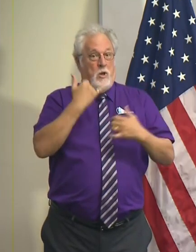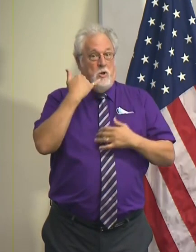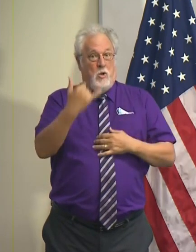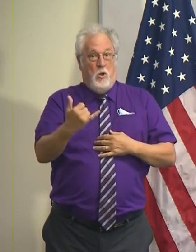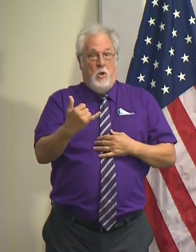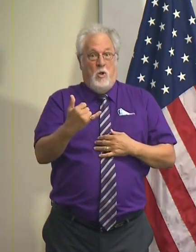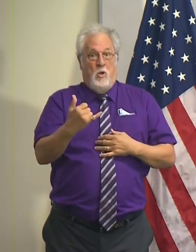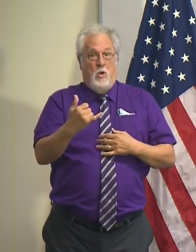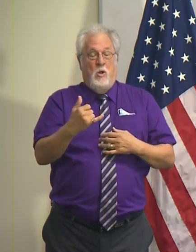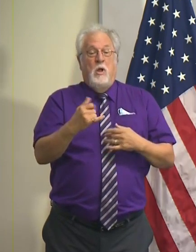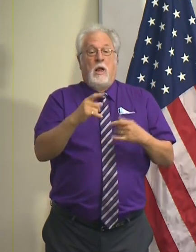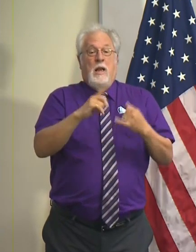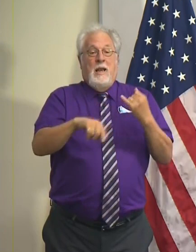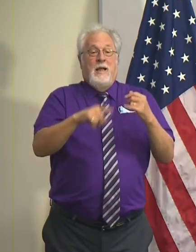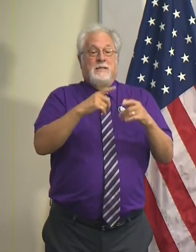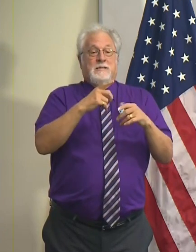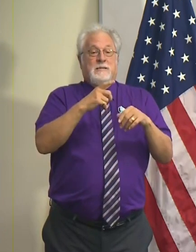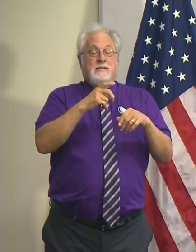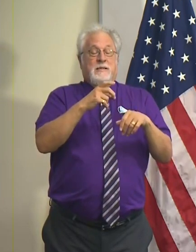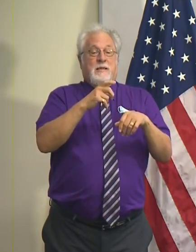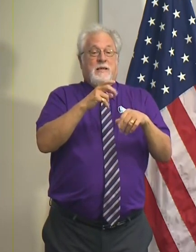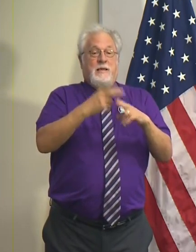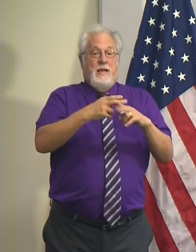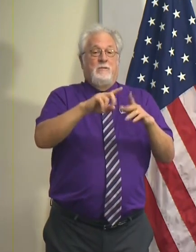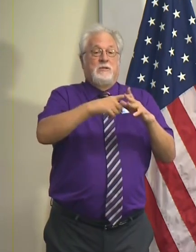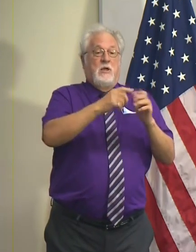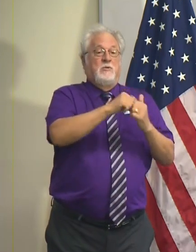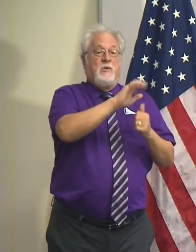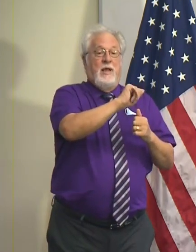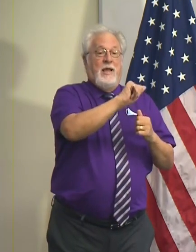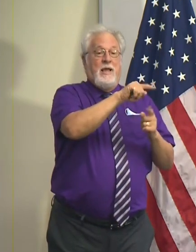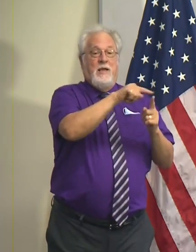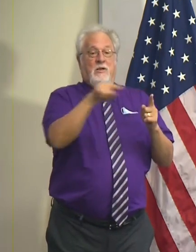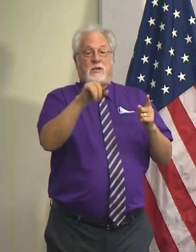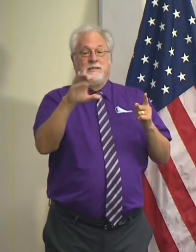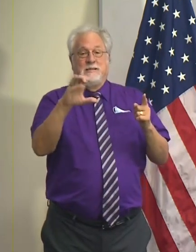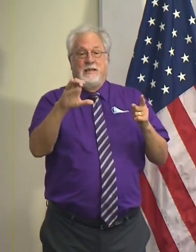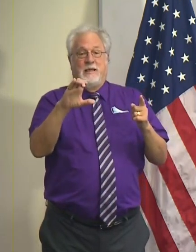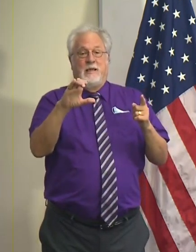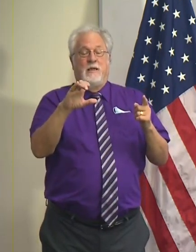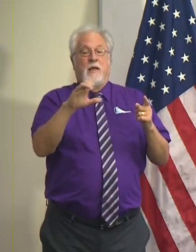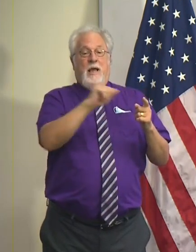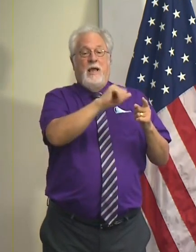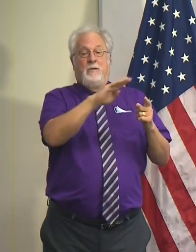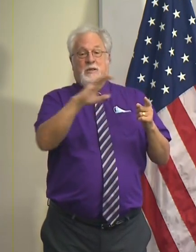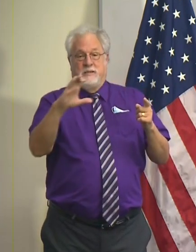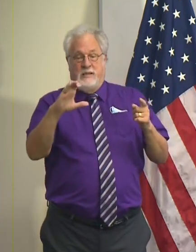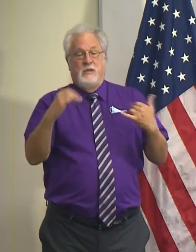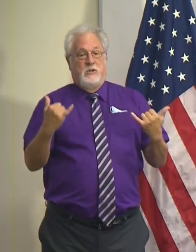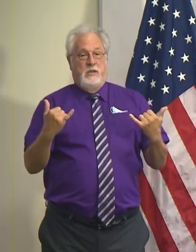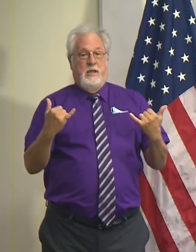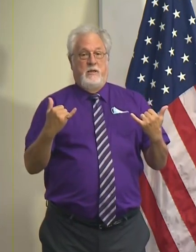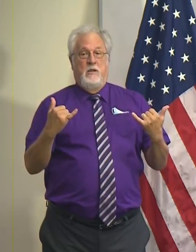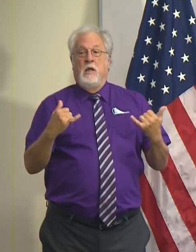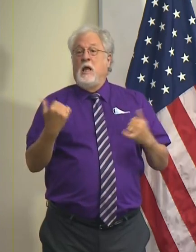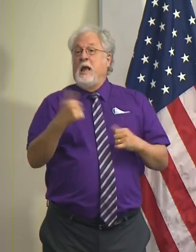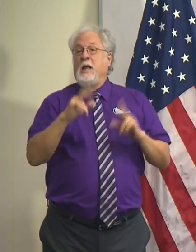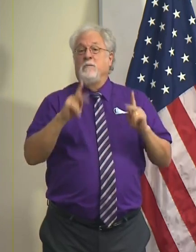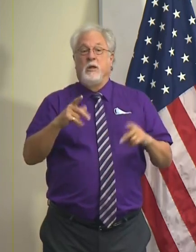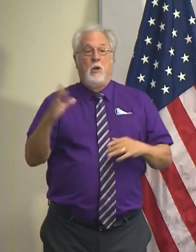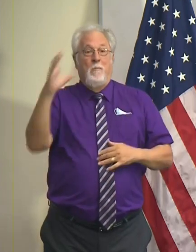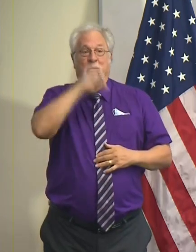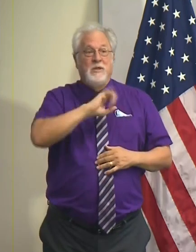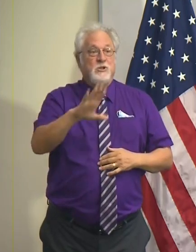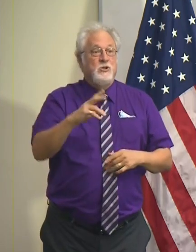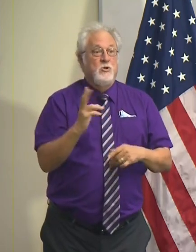in, if their last name is between starts with the letters A, B, or C, today is your day. Anyone who misses